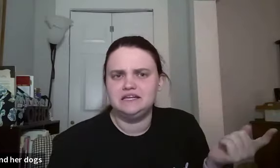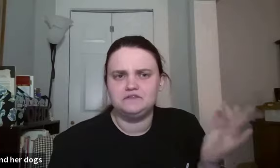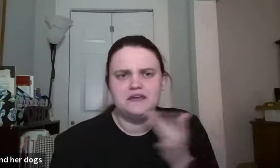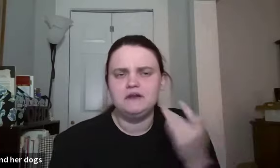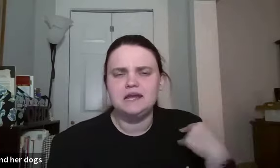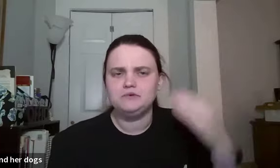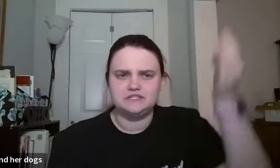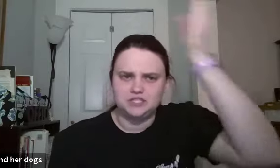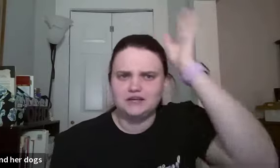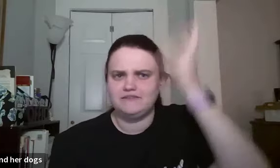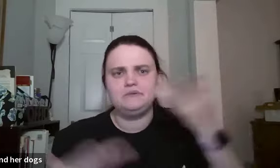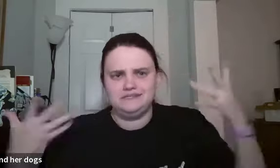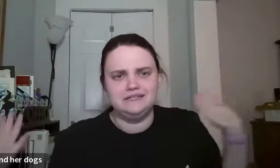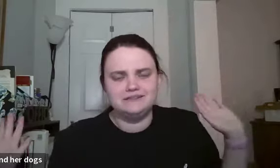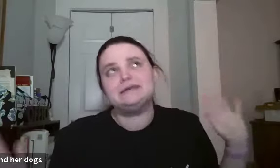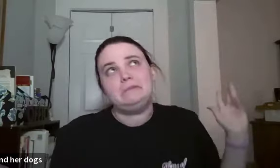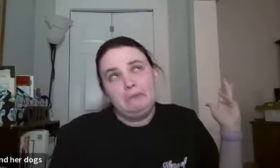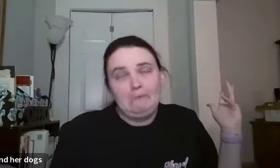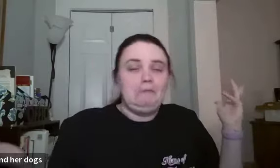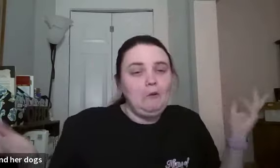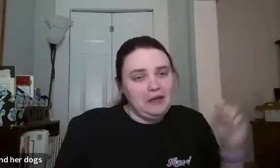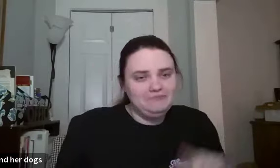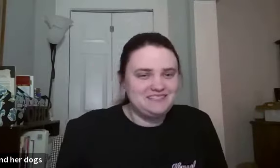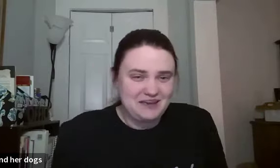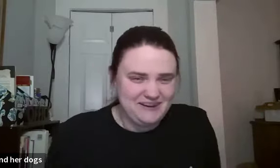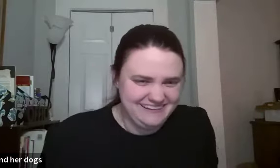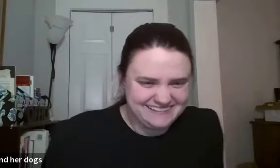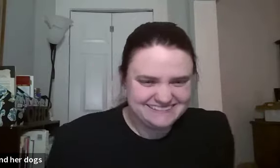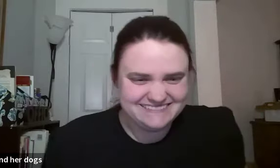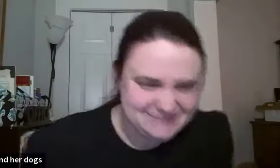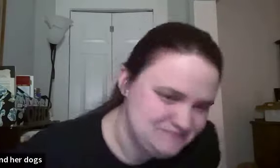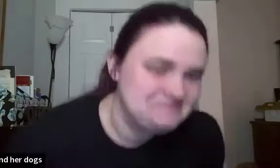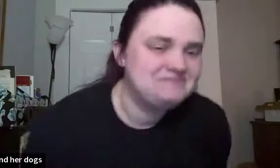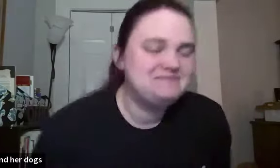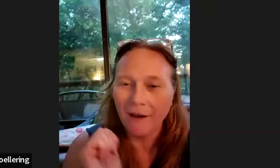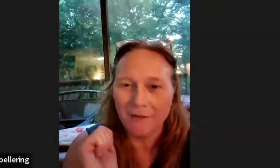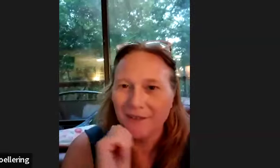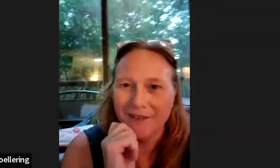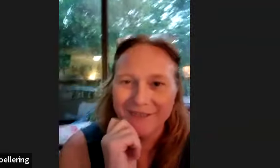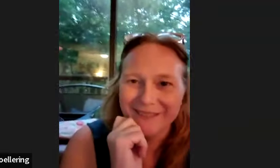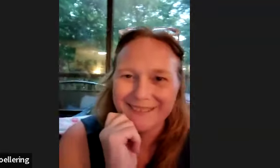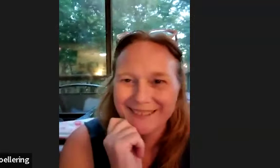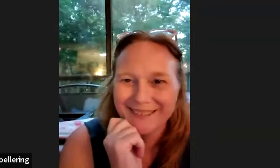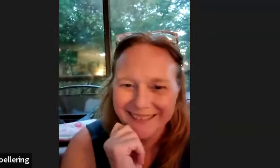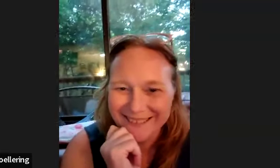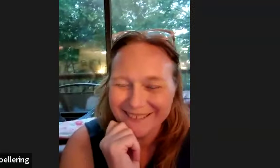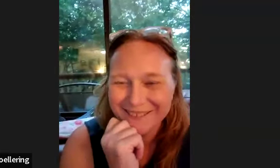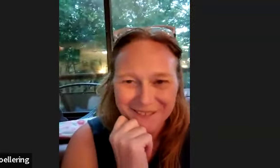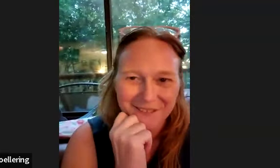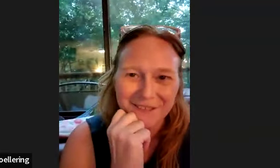Like your favorite animal is a shark, and that was it. And I was like, okay. So, Good enough. right? It's always interesting. It always